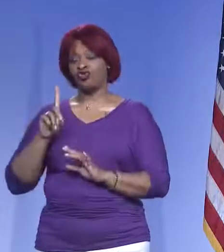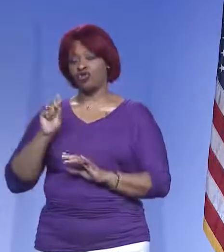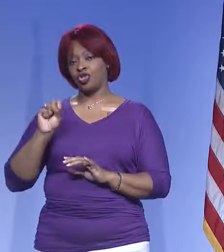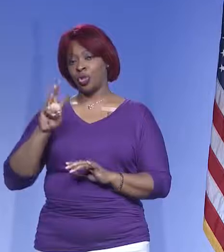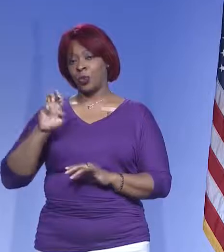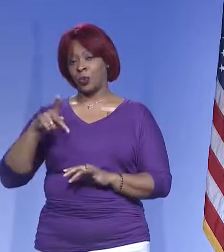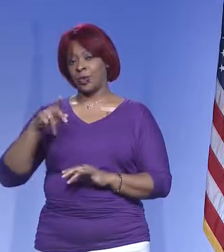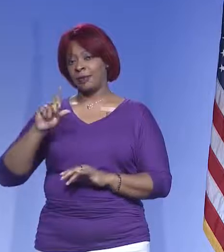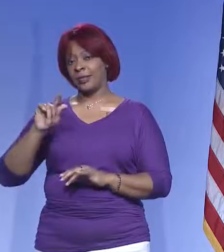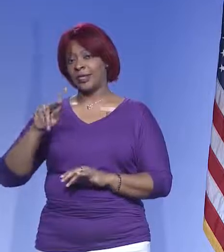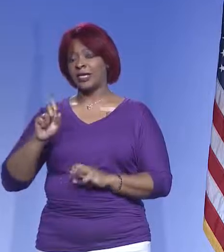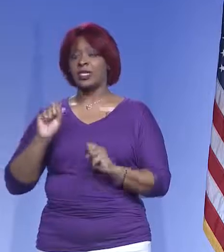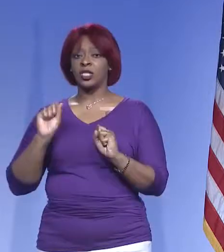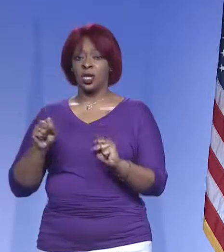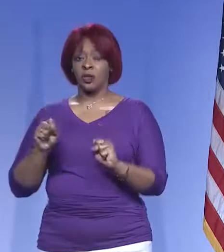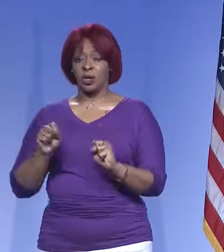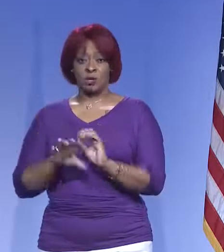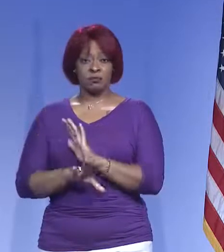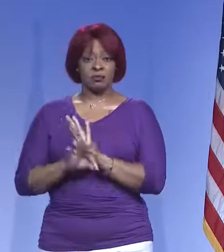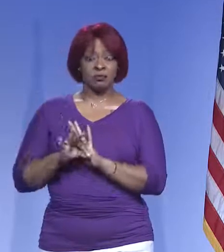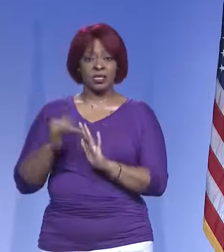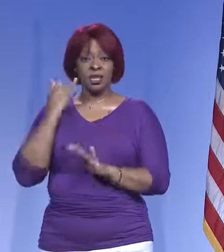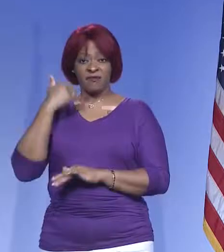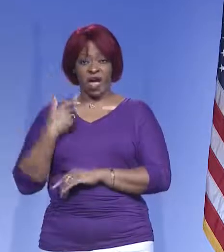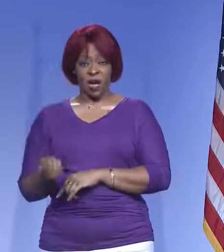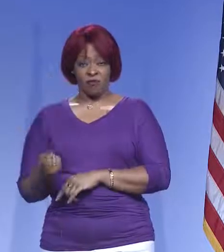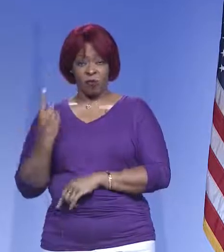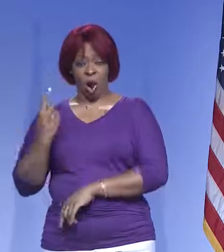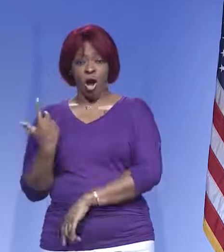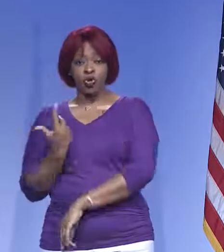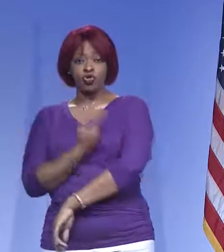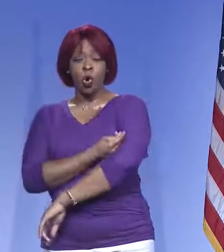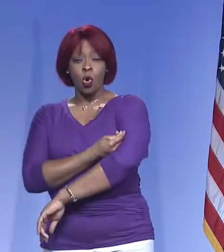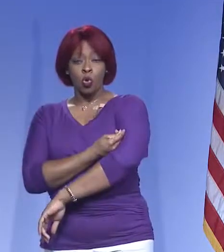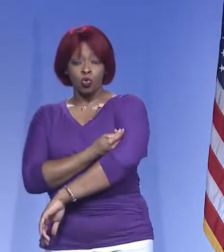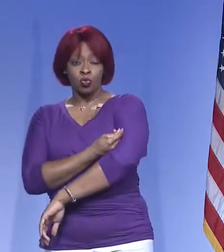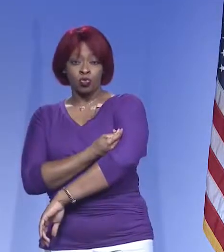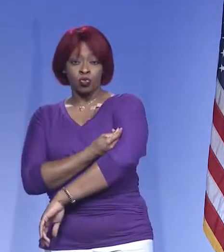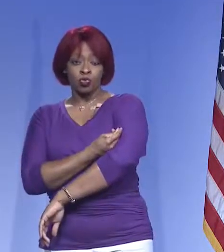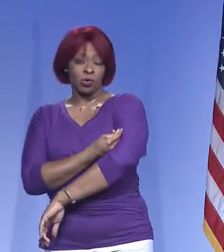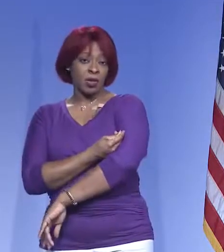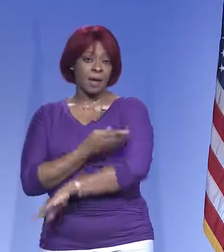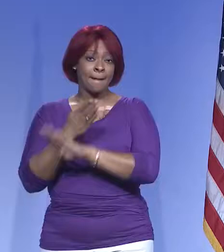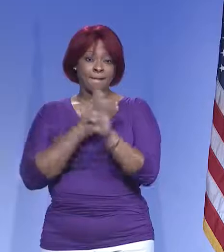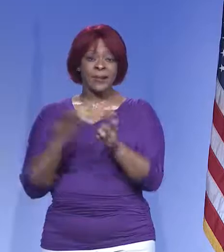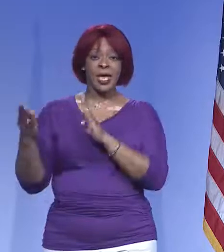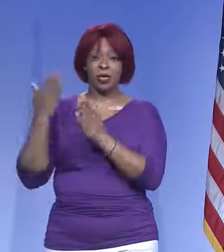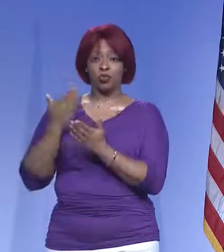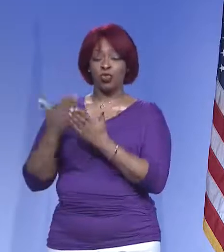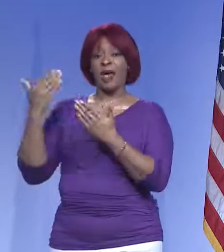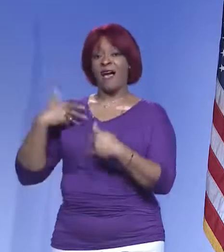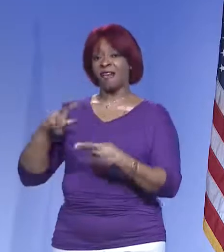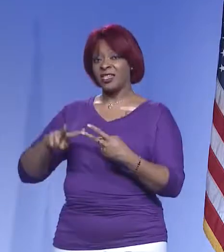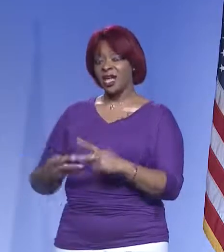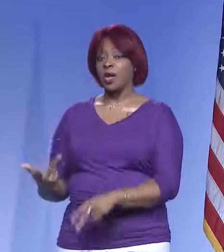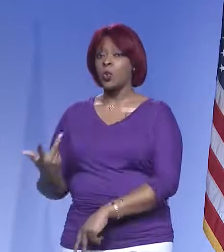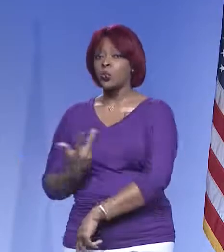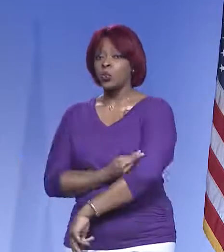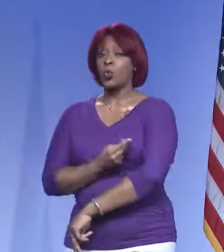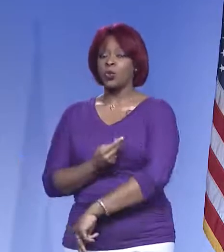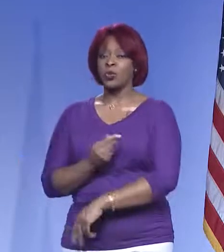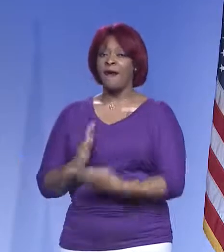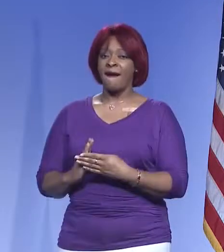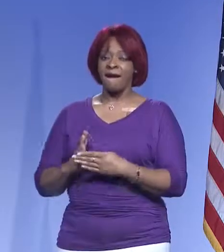there a possibility that you can enter if you have had one dose with plans to prove that you have gotten your second